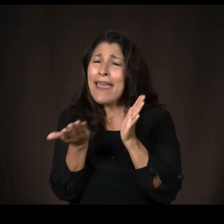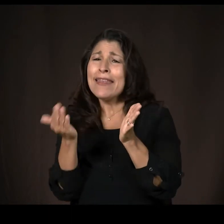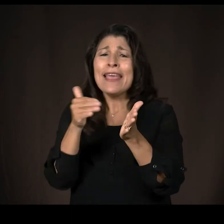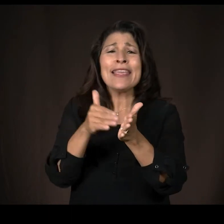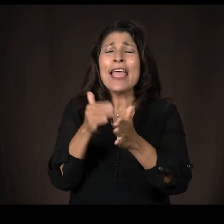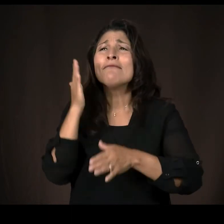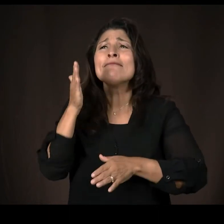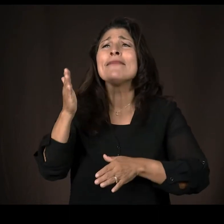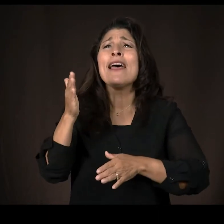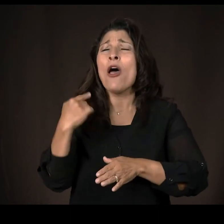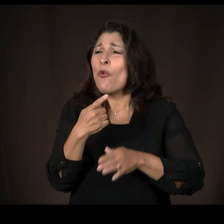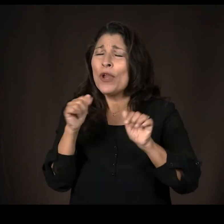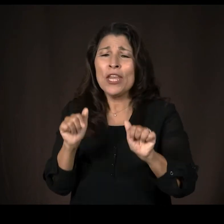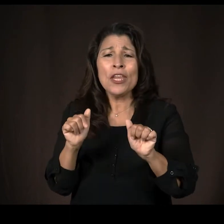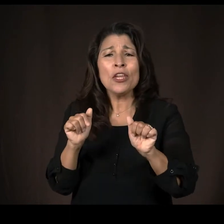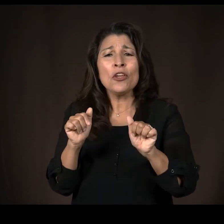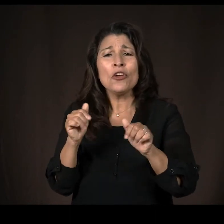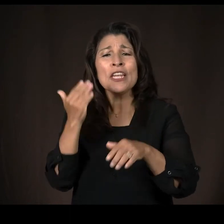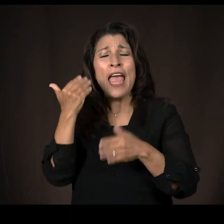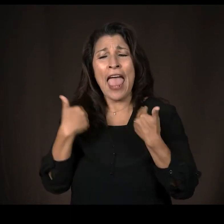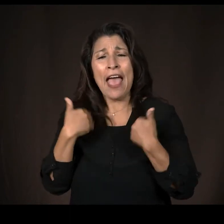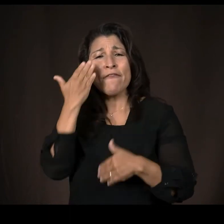able to hold our heads high.